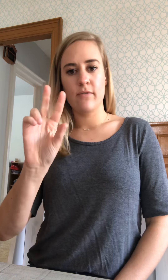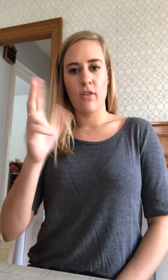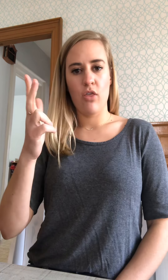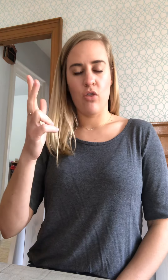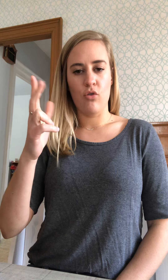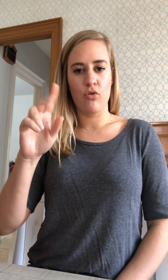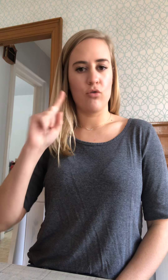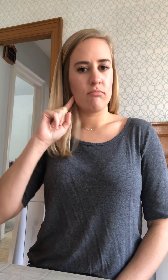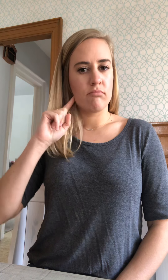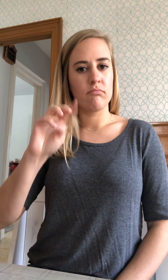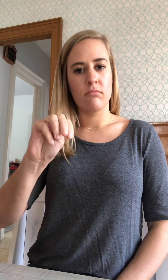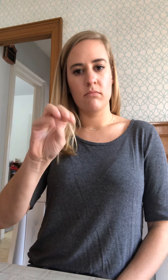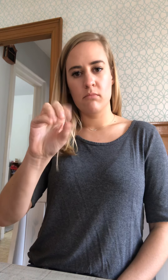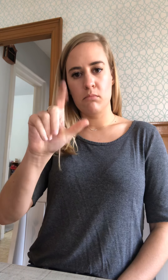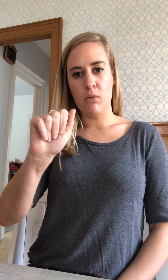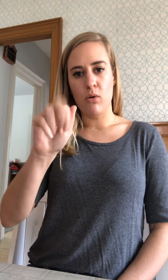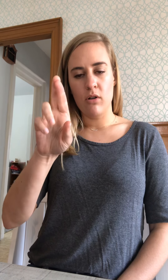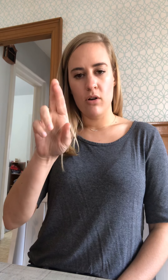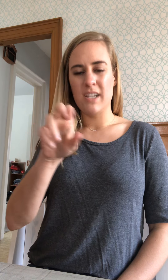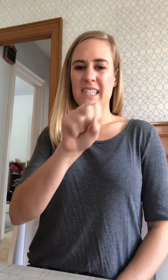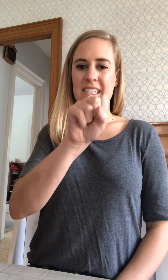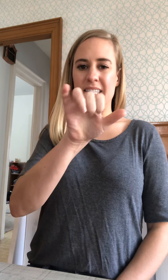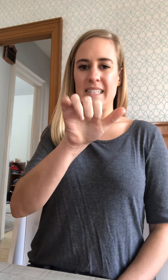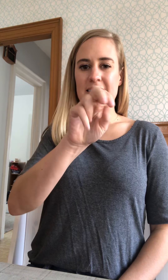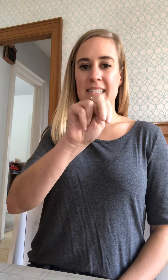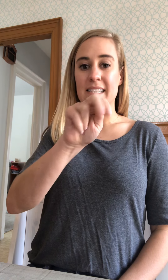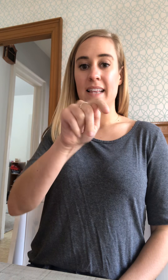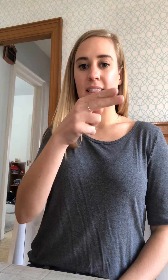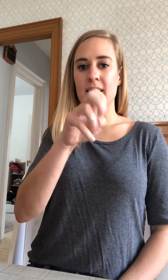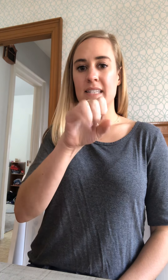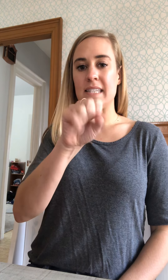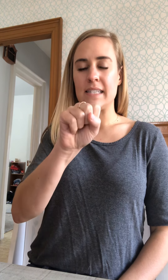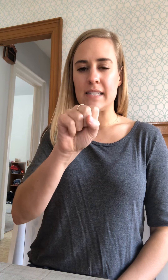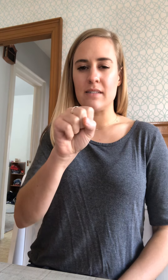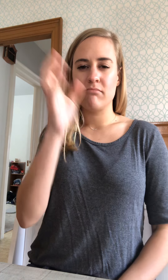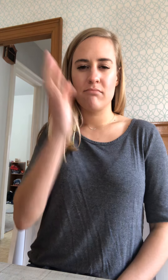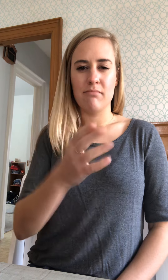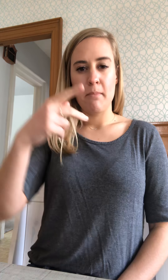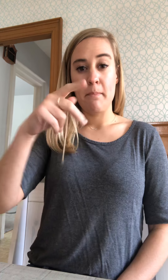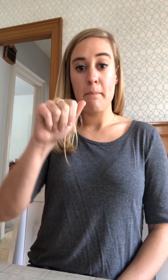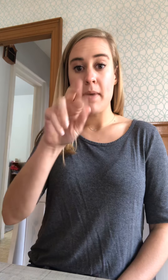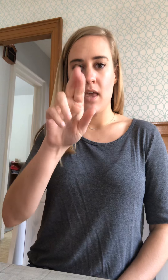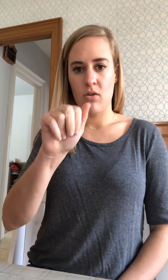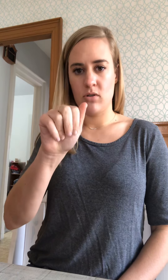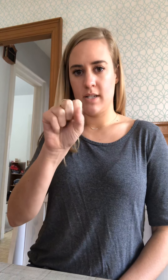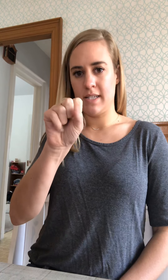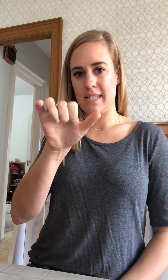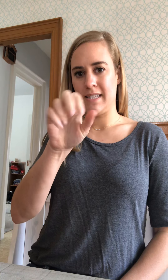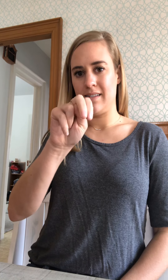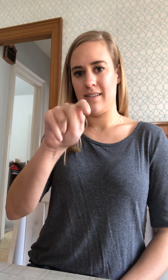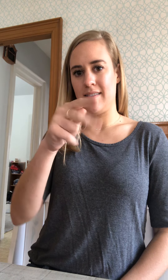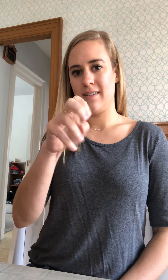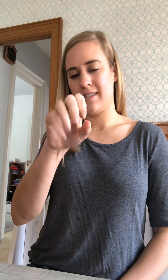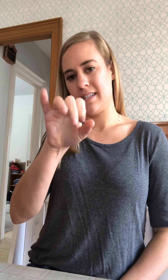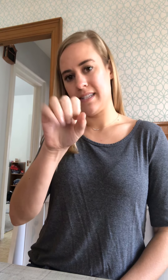called parasymphysis fracture. The area anterior to the first bicuspid teeth in the mandible